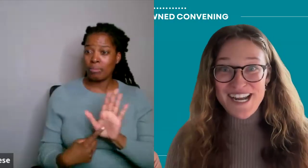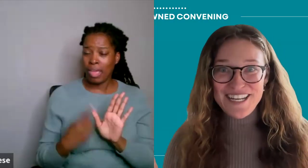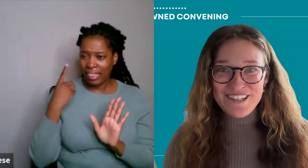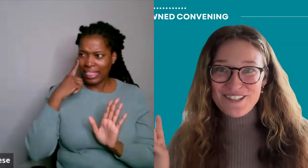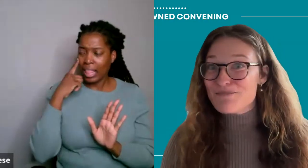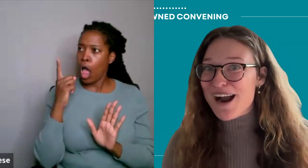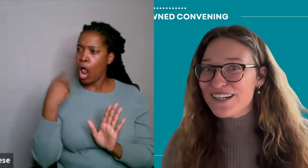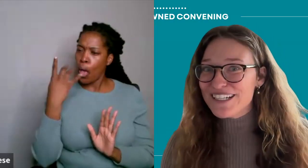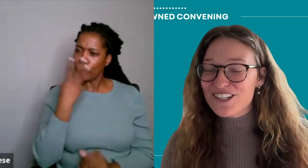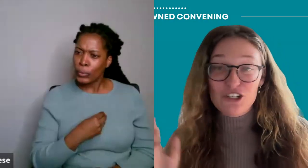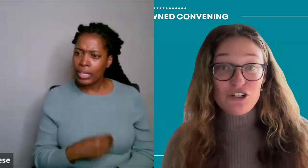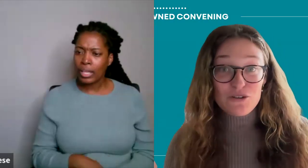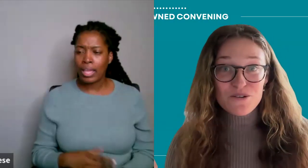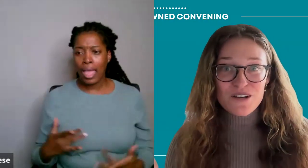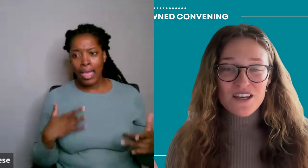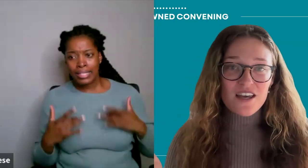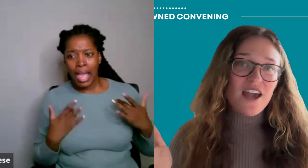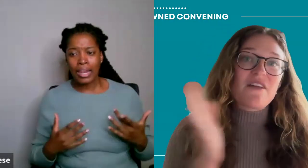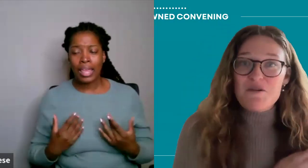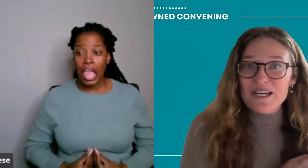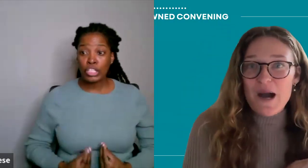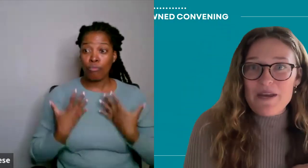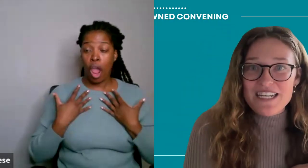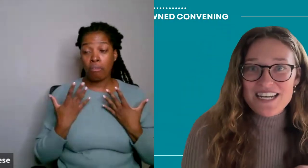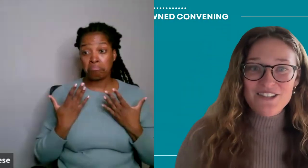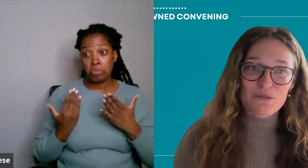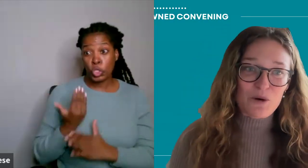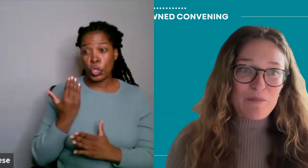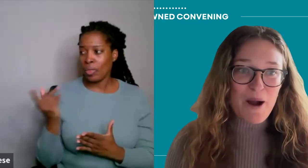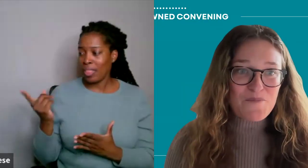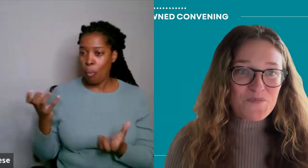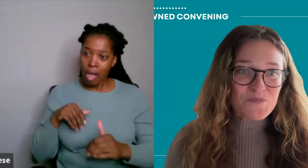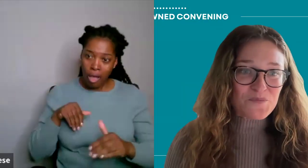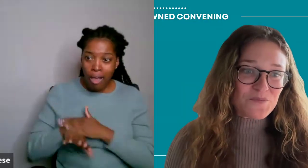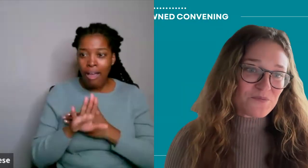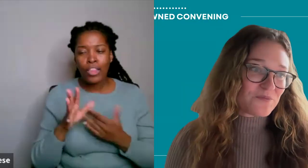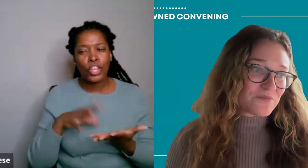or exciting or inspiring or new, and that they want to come in and learn more about.